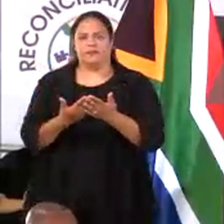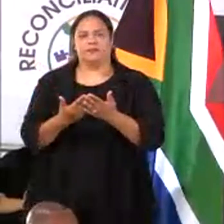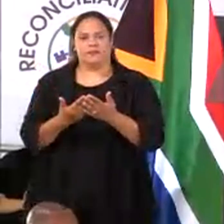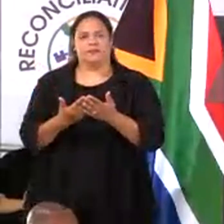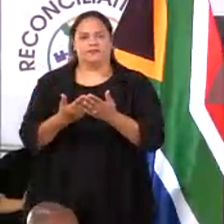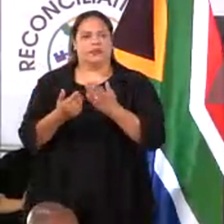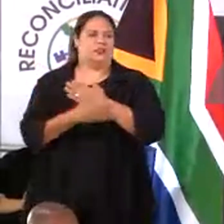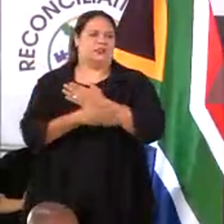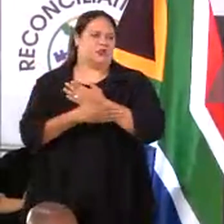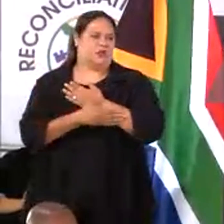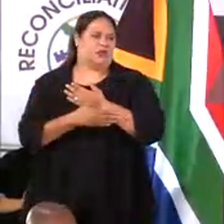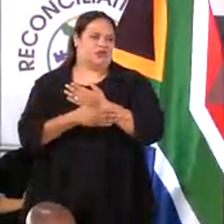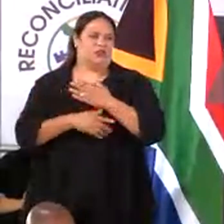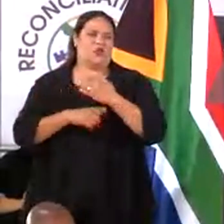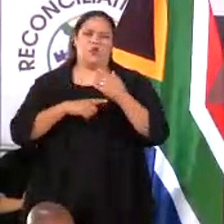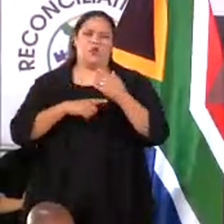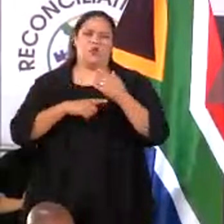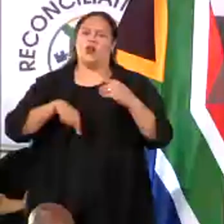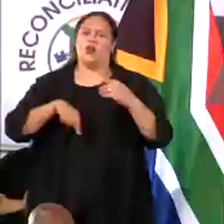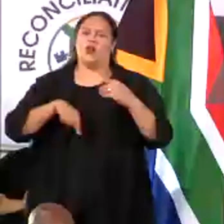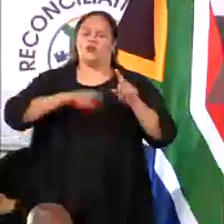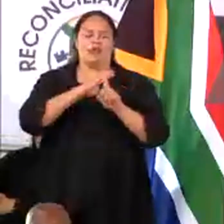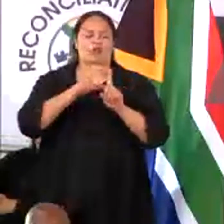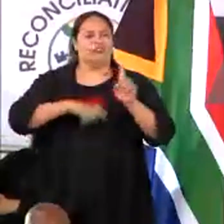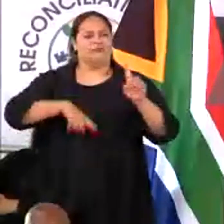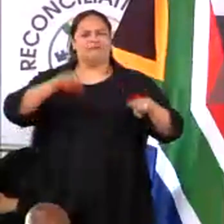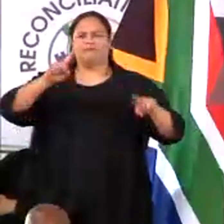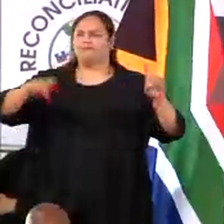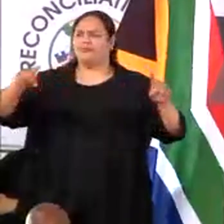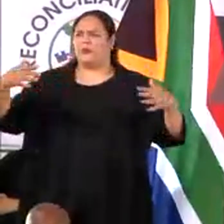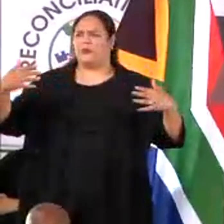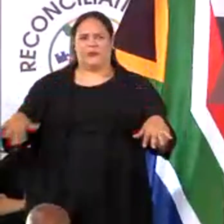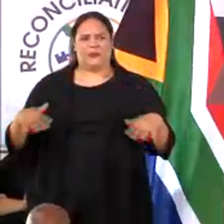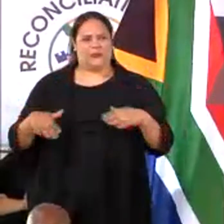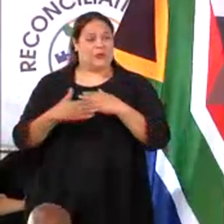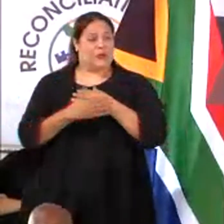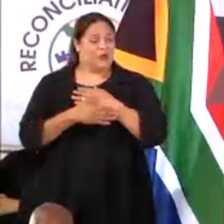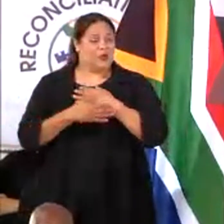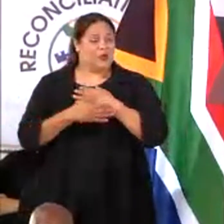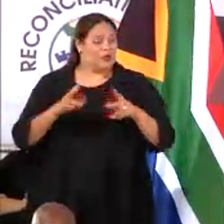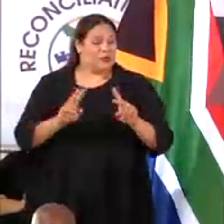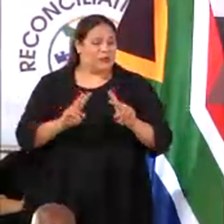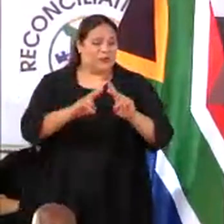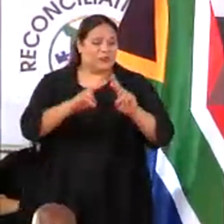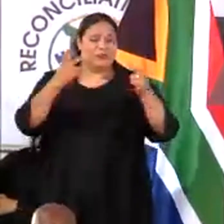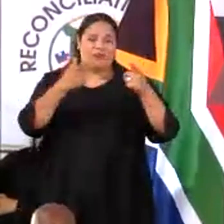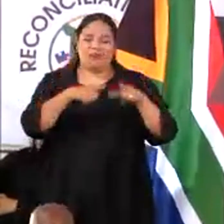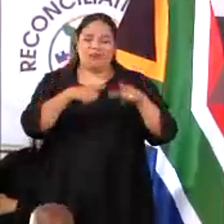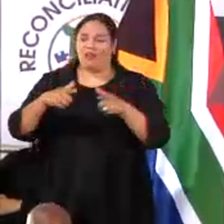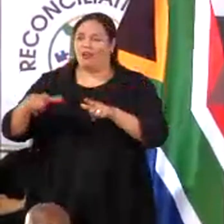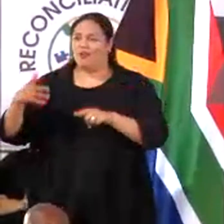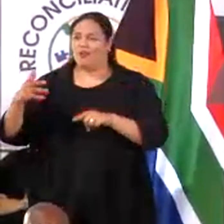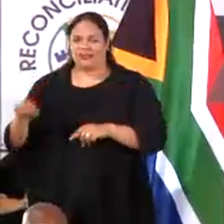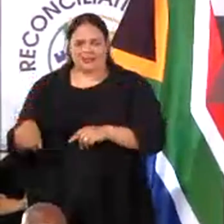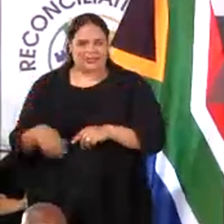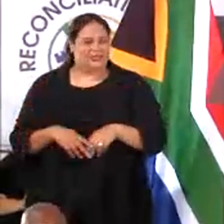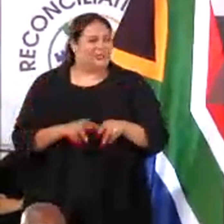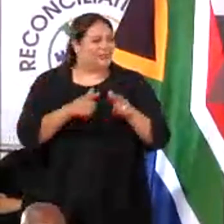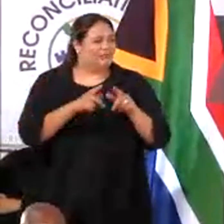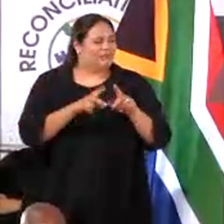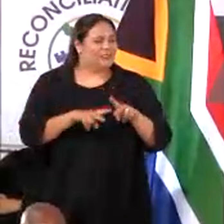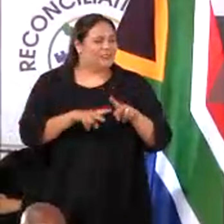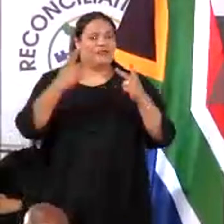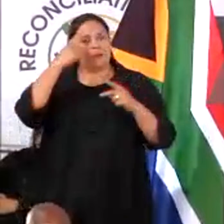as a country of diverse cultures, as a country of different languages, of